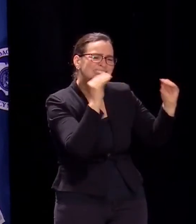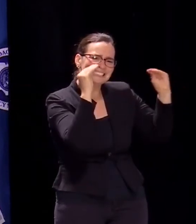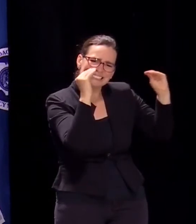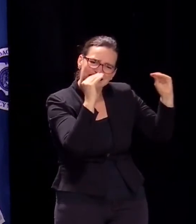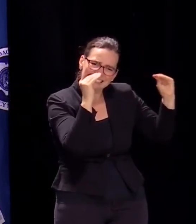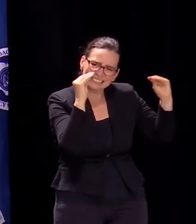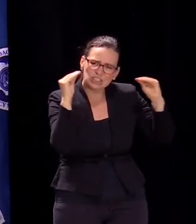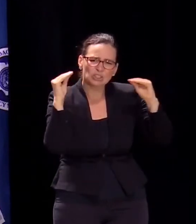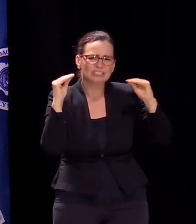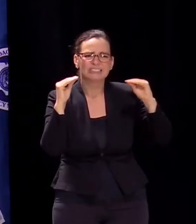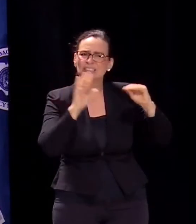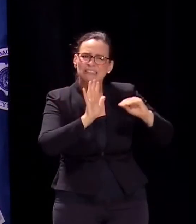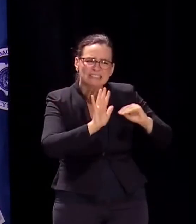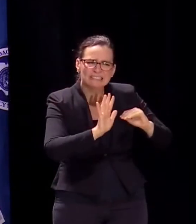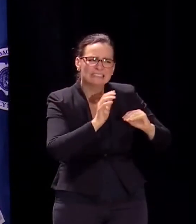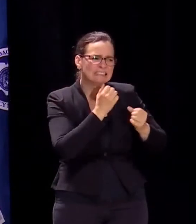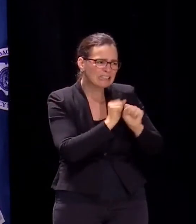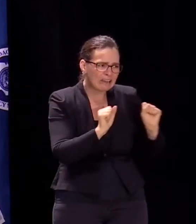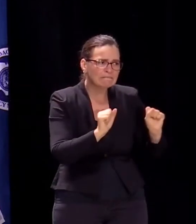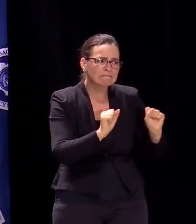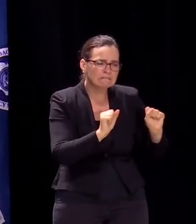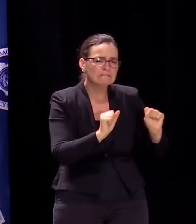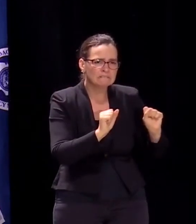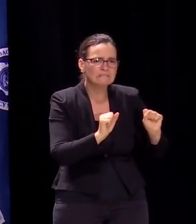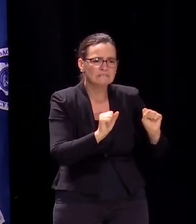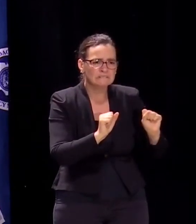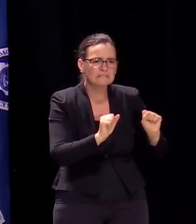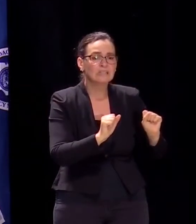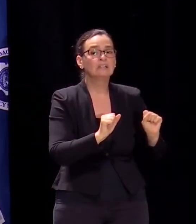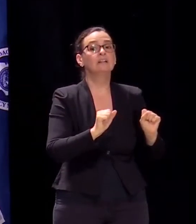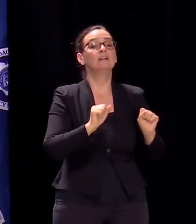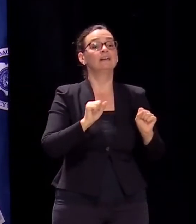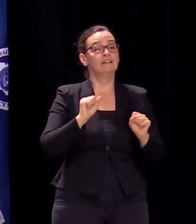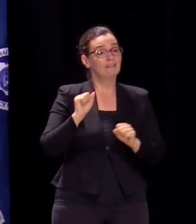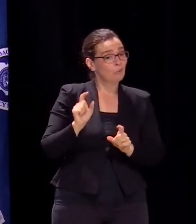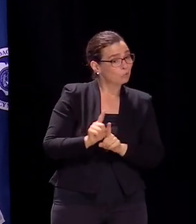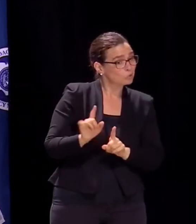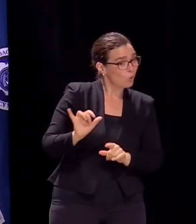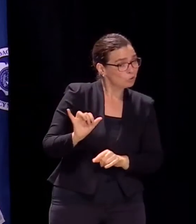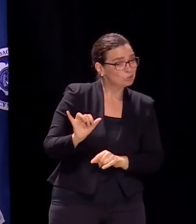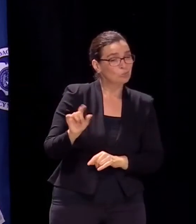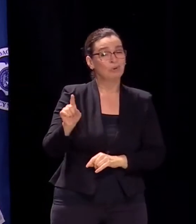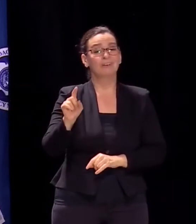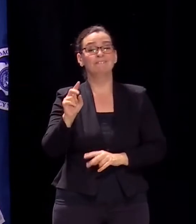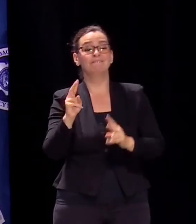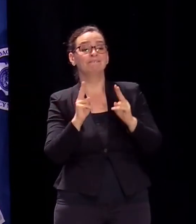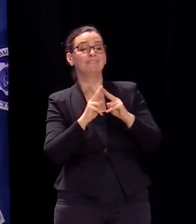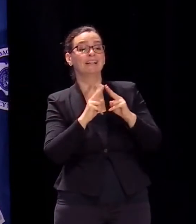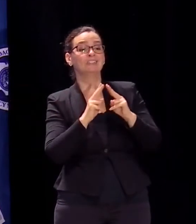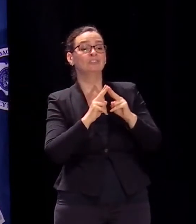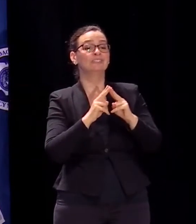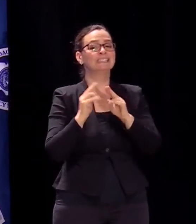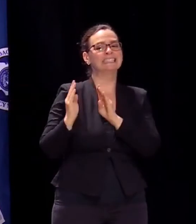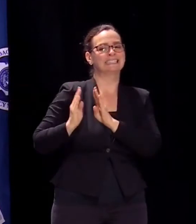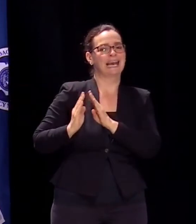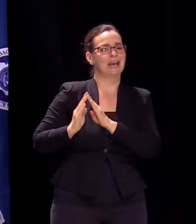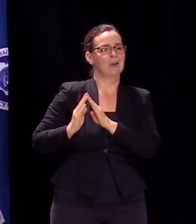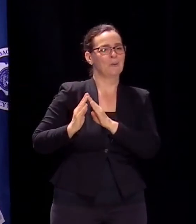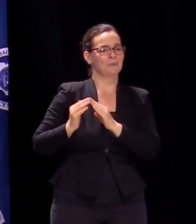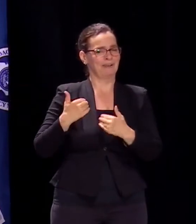the city. And then you have various village and town towns that have police departments that physical distancing falls on them.